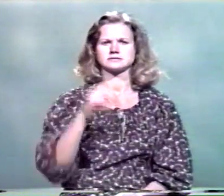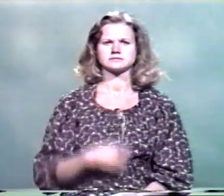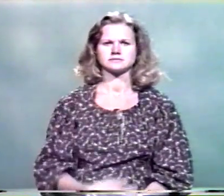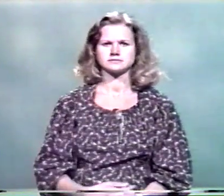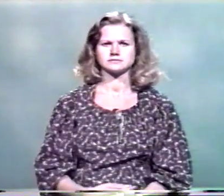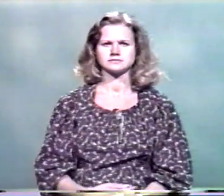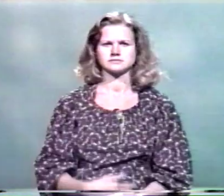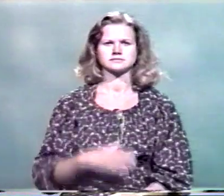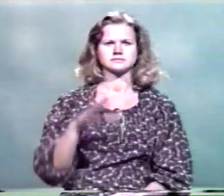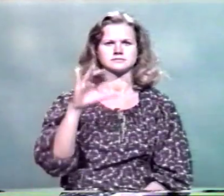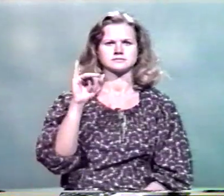Cincinnati.